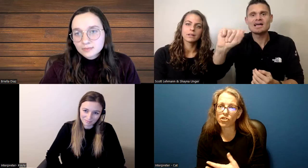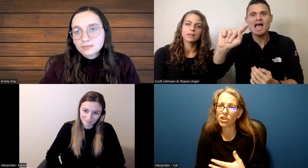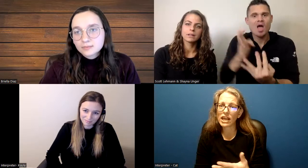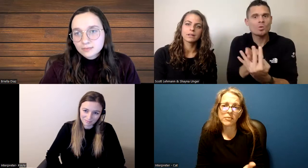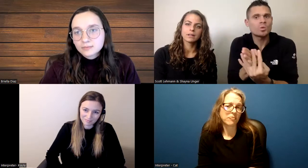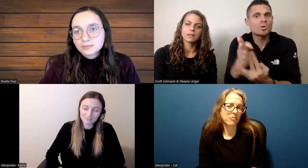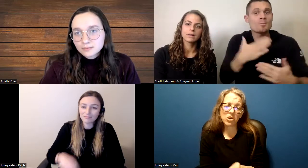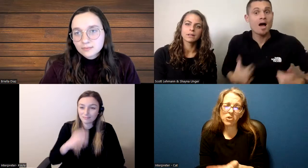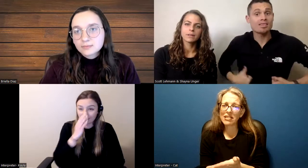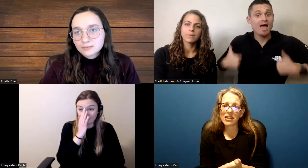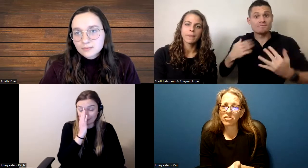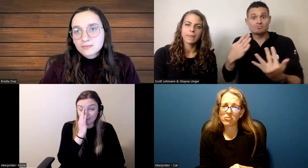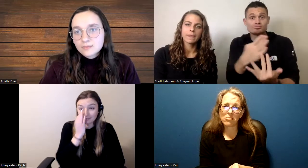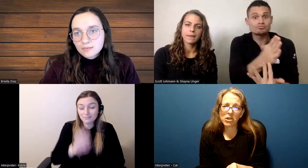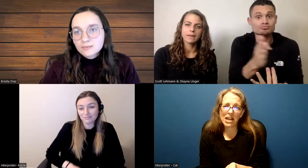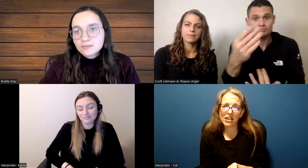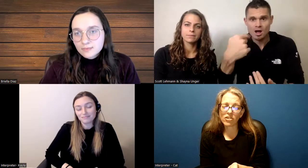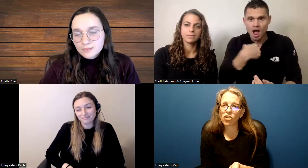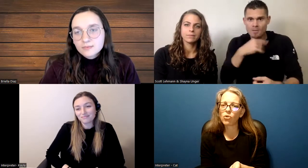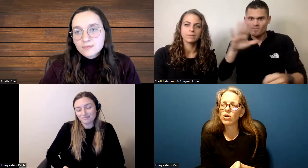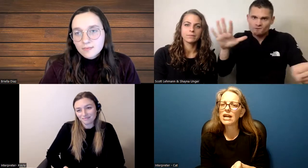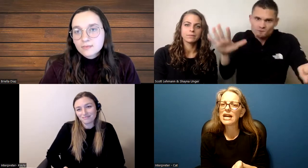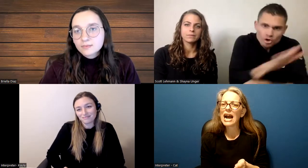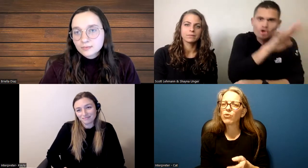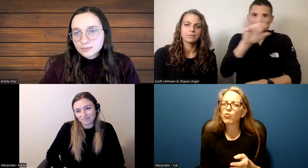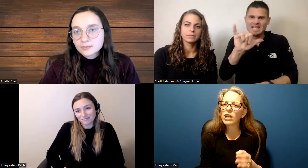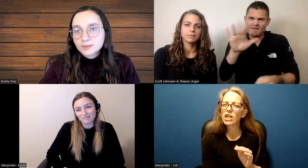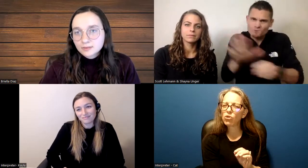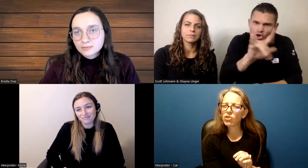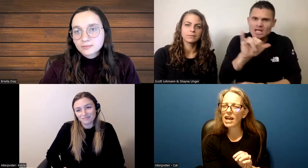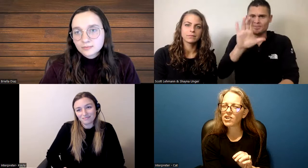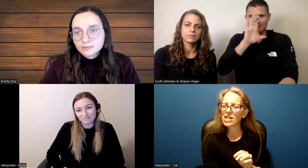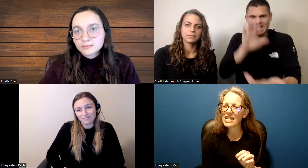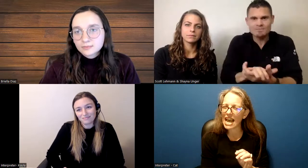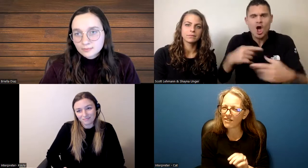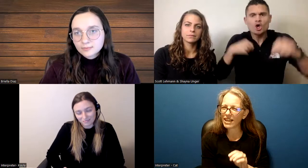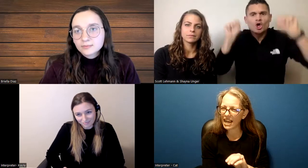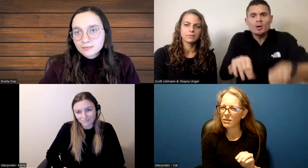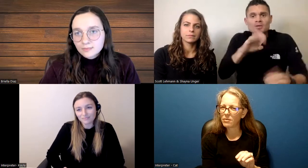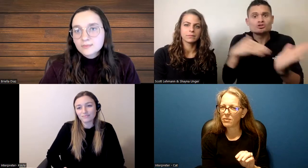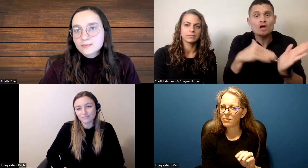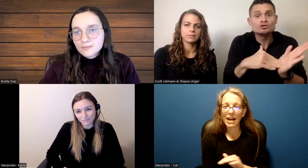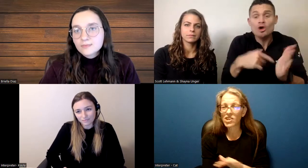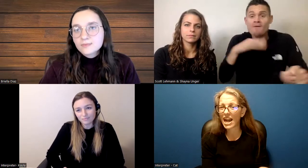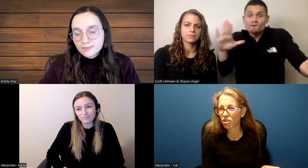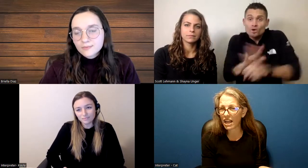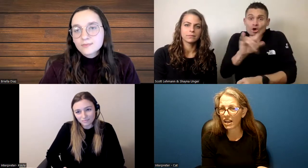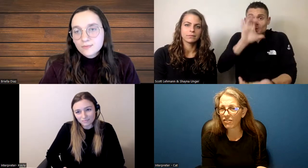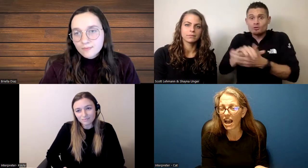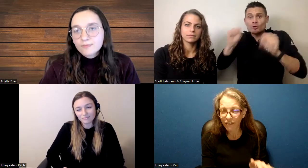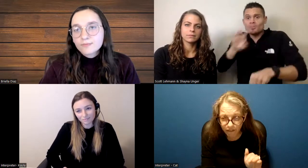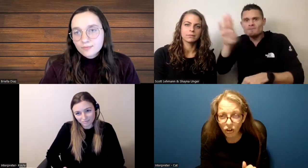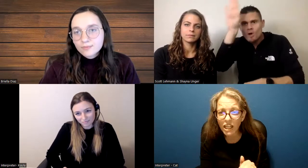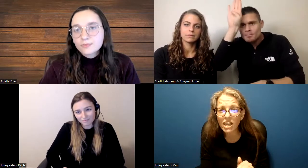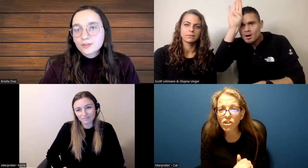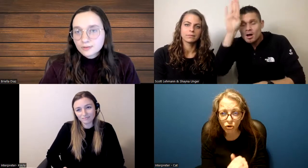They were just like, you got this, you got this. So I really use that to navigate my entire life.